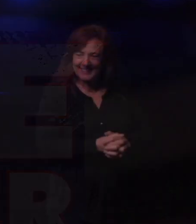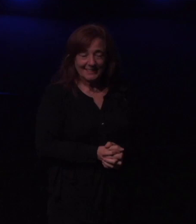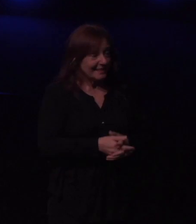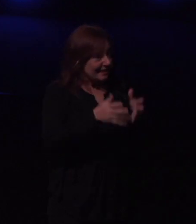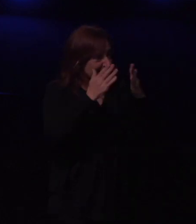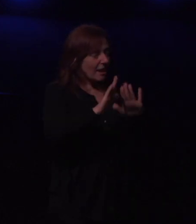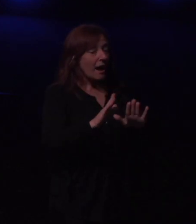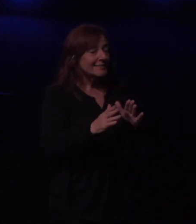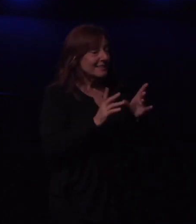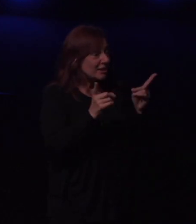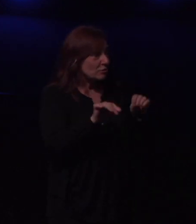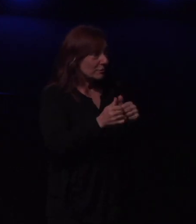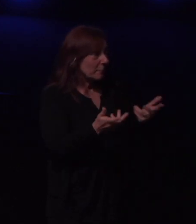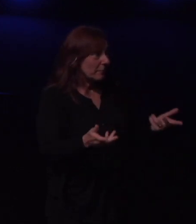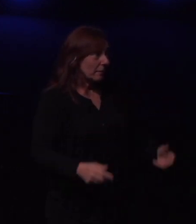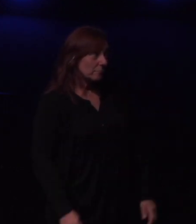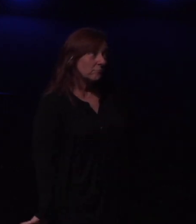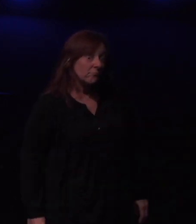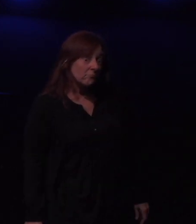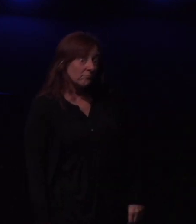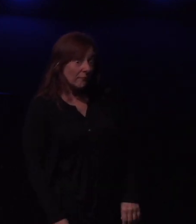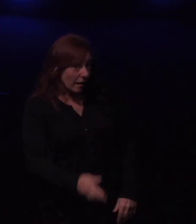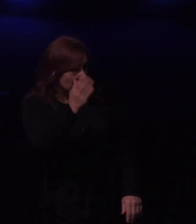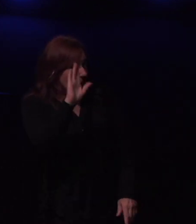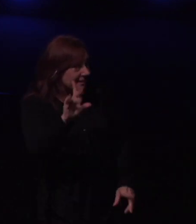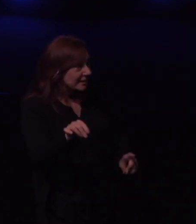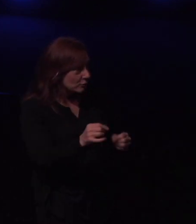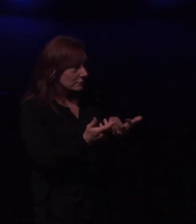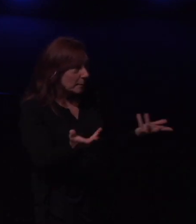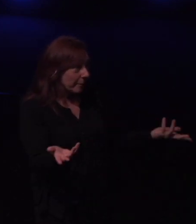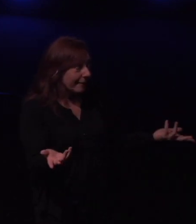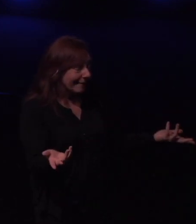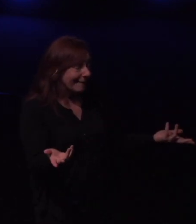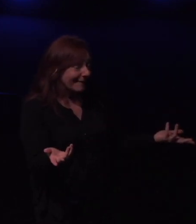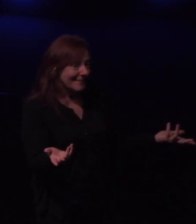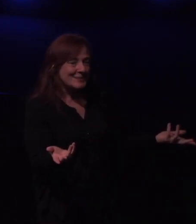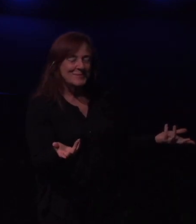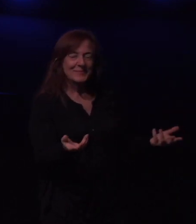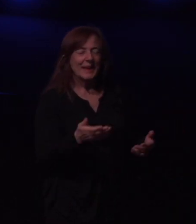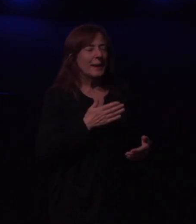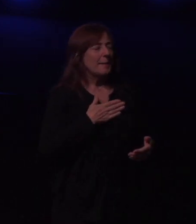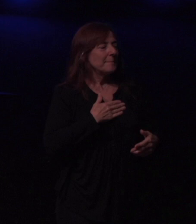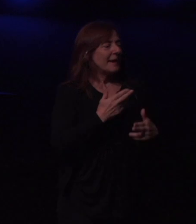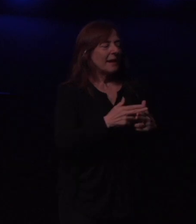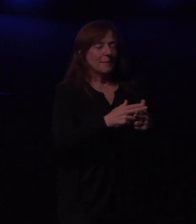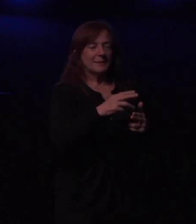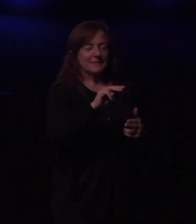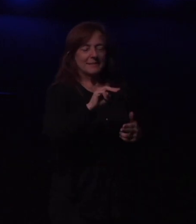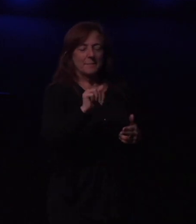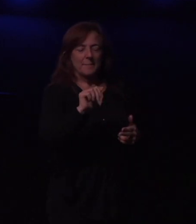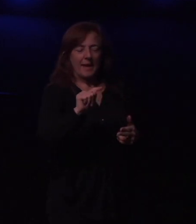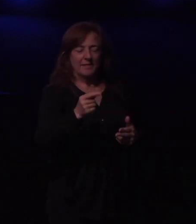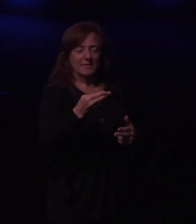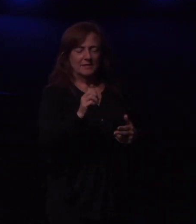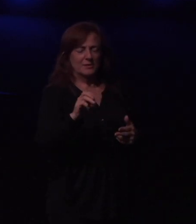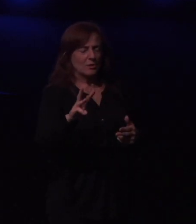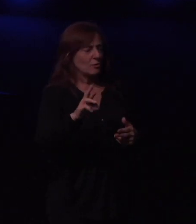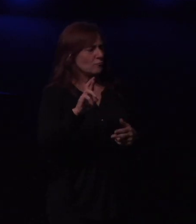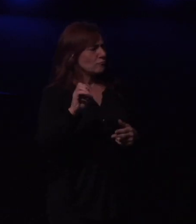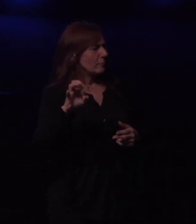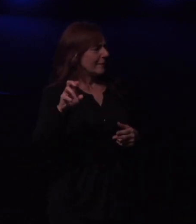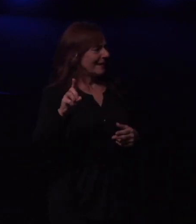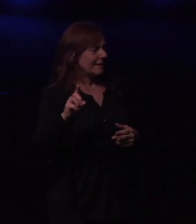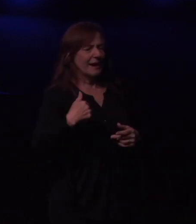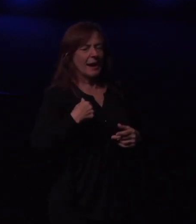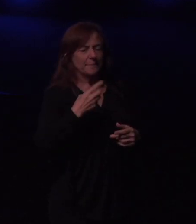God is up to something, y'all. God is up to something. And my name is Matthew Reed. I kind of skipped that. I'm